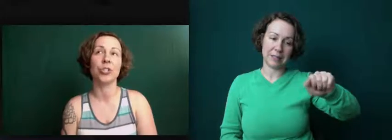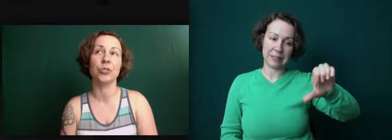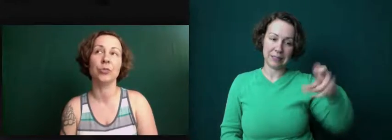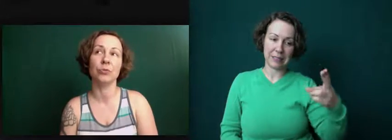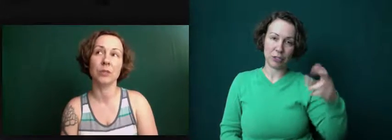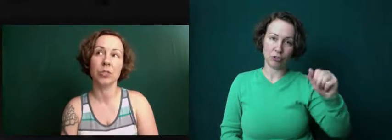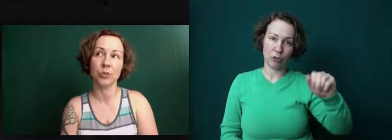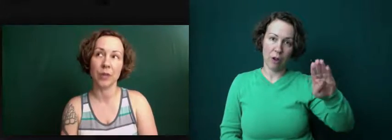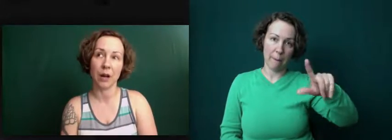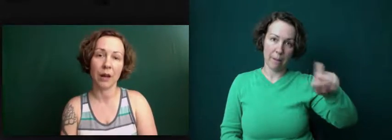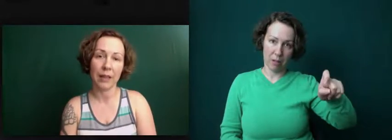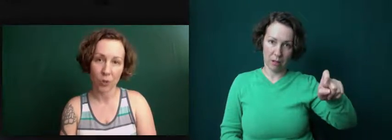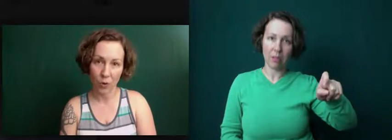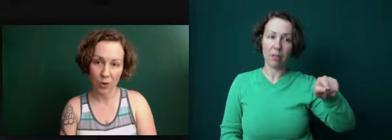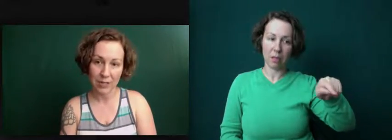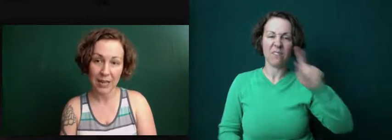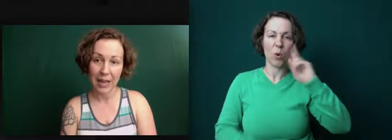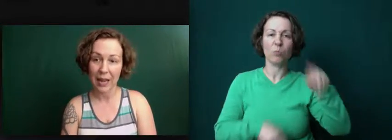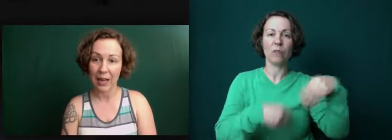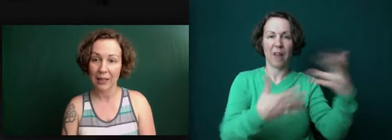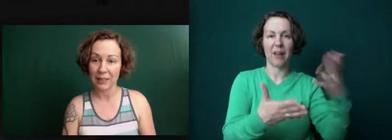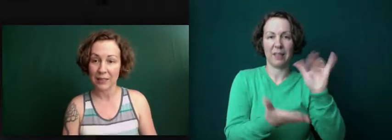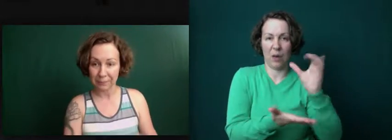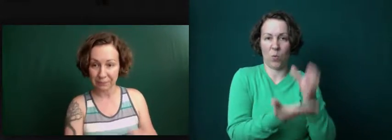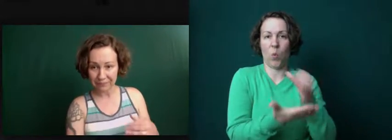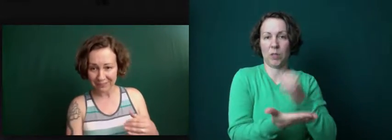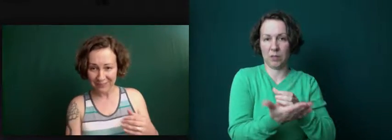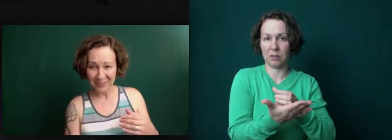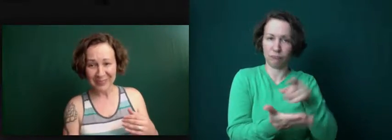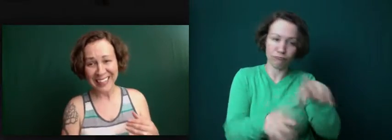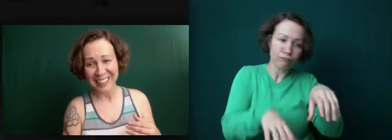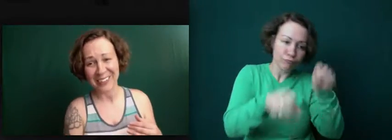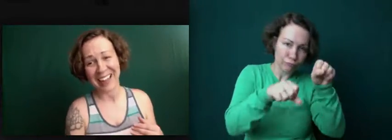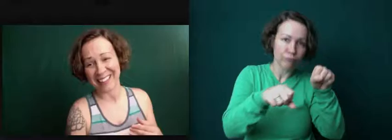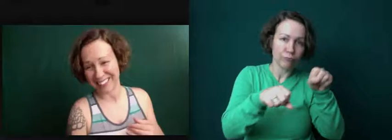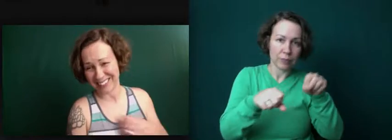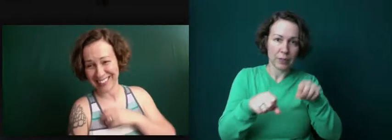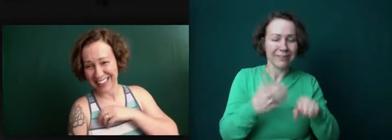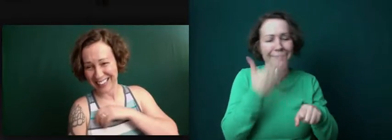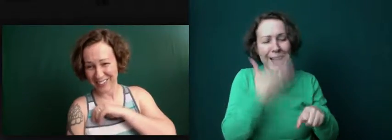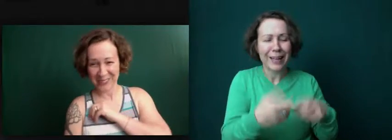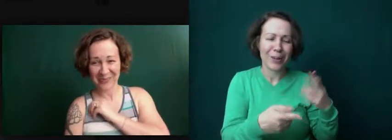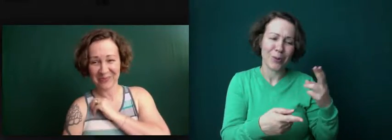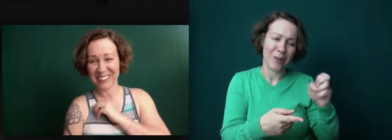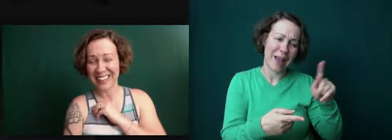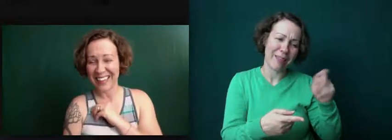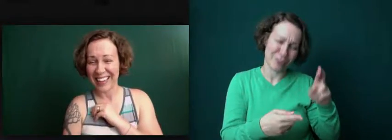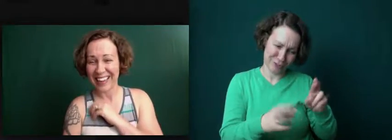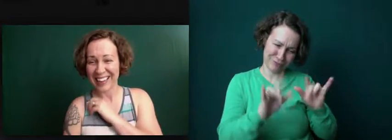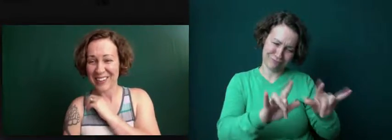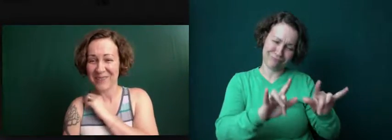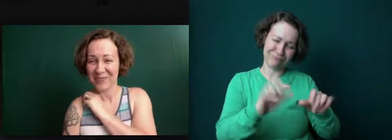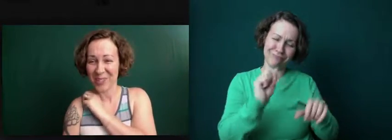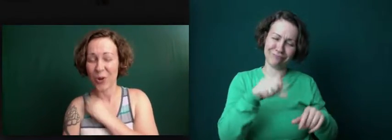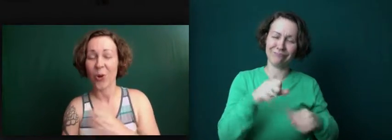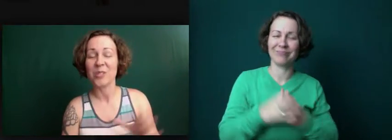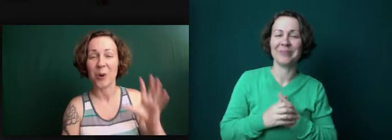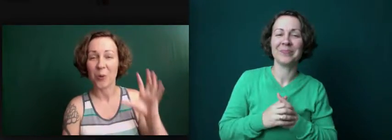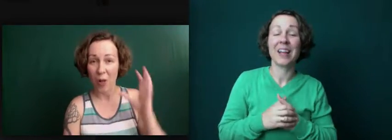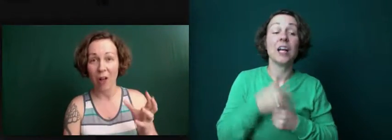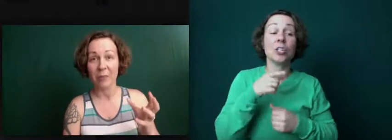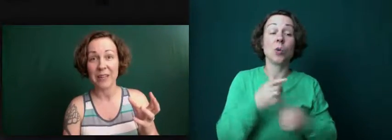to do the online course. And thank you, Heather. I love you. So